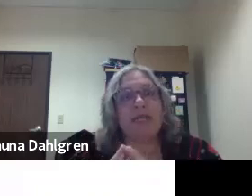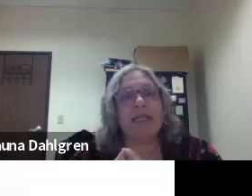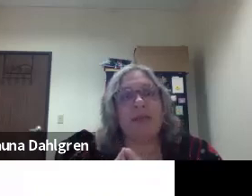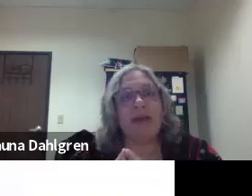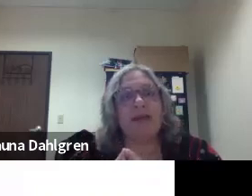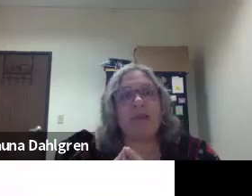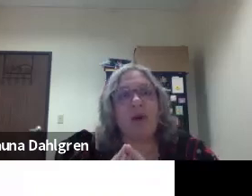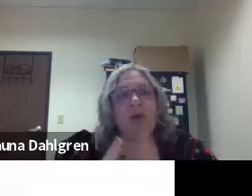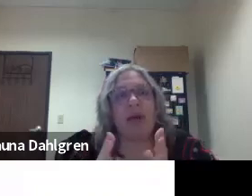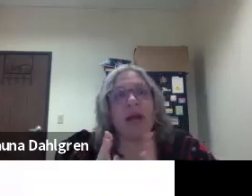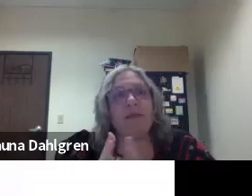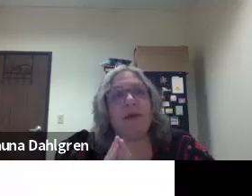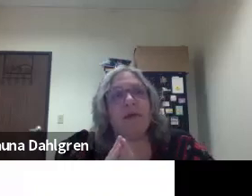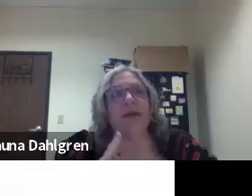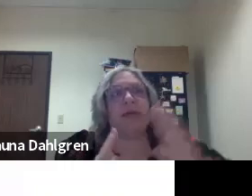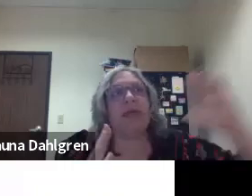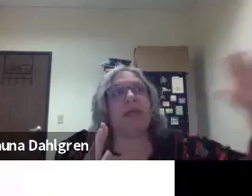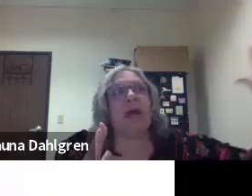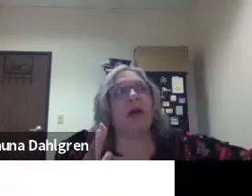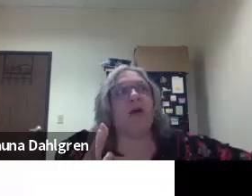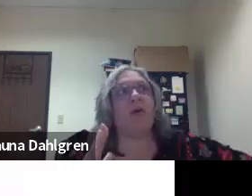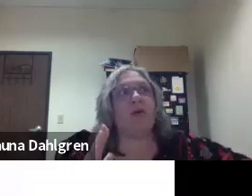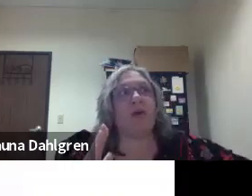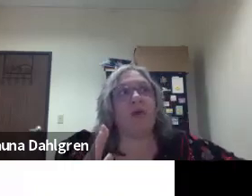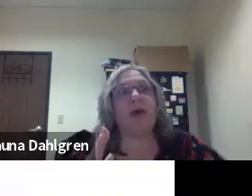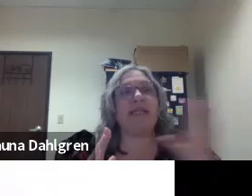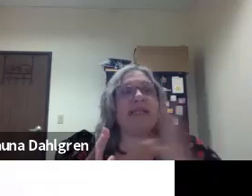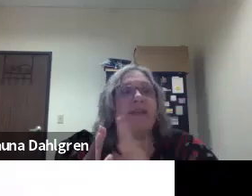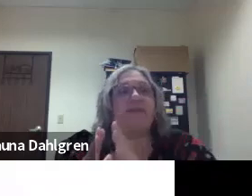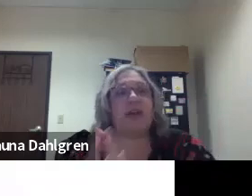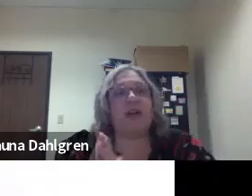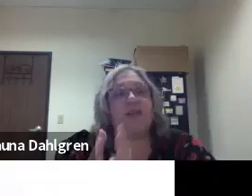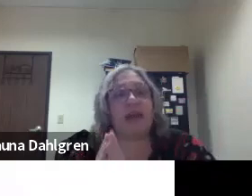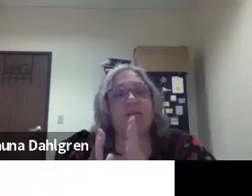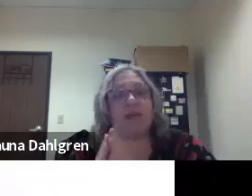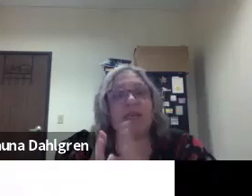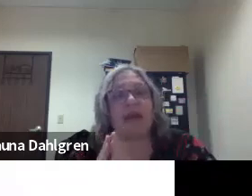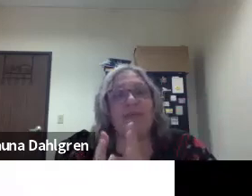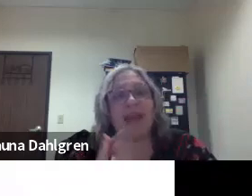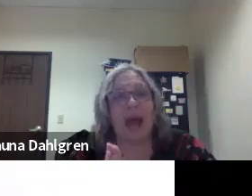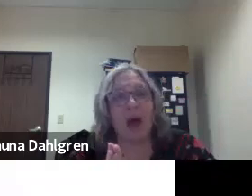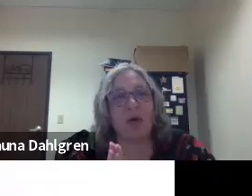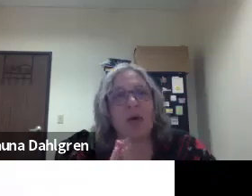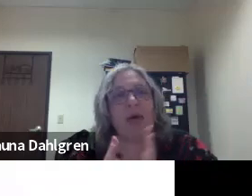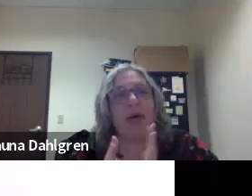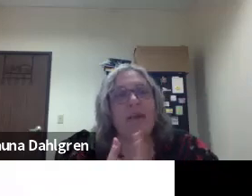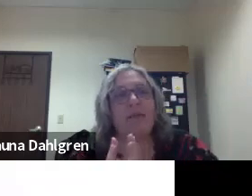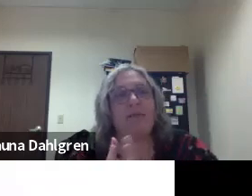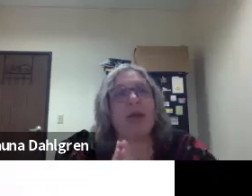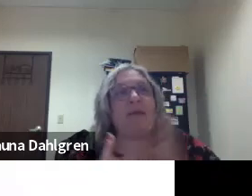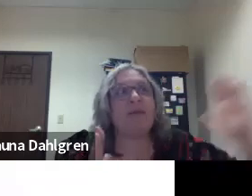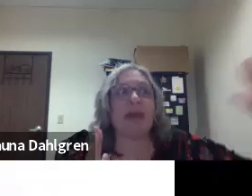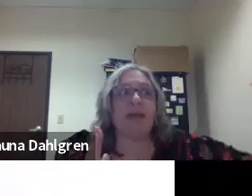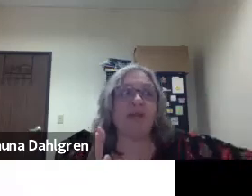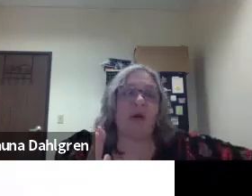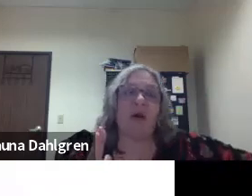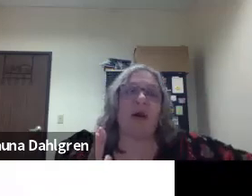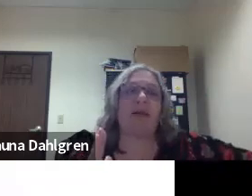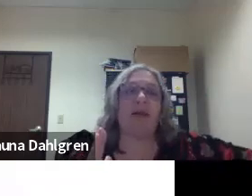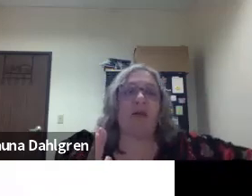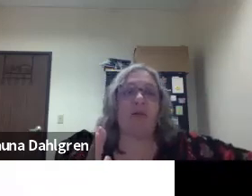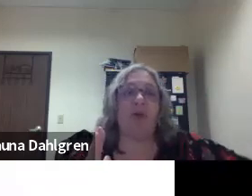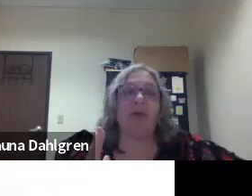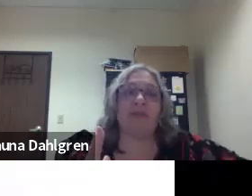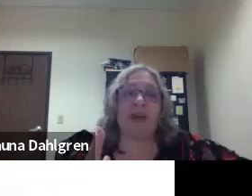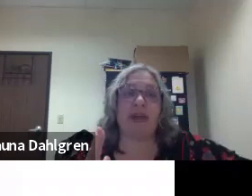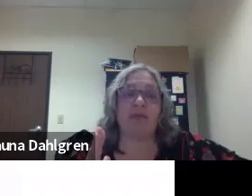did participate in that program, the work incentives that are available to them now may be based